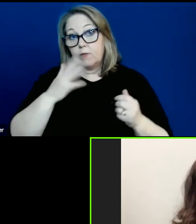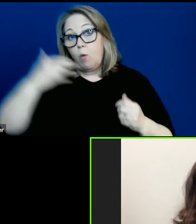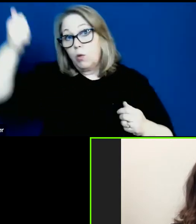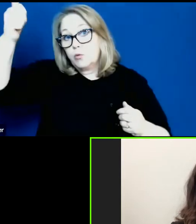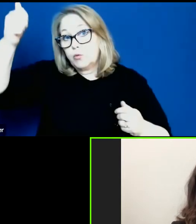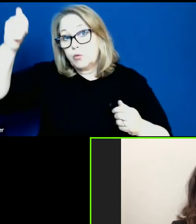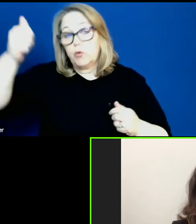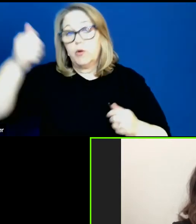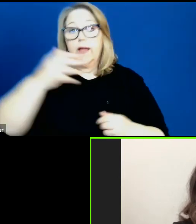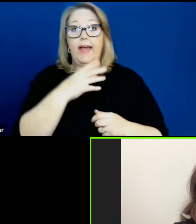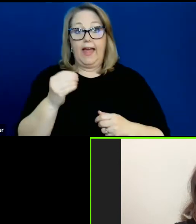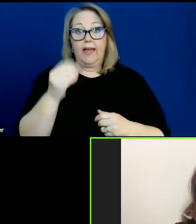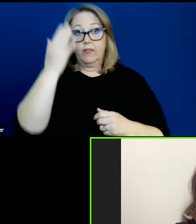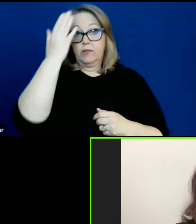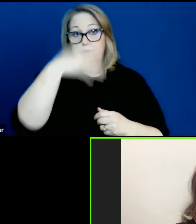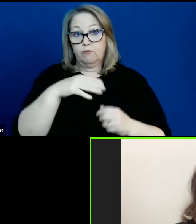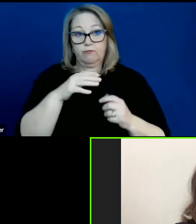workers.